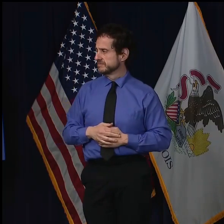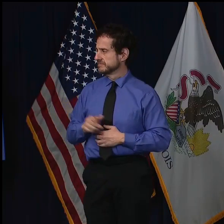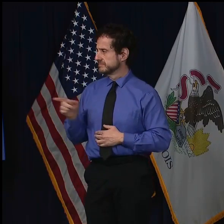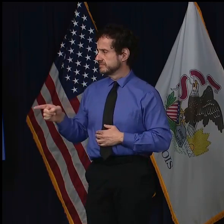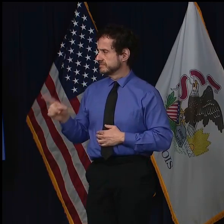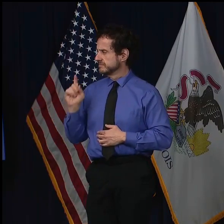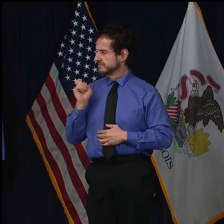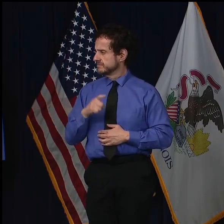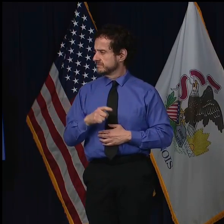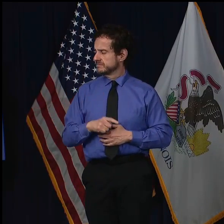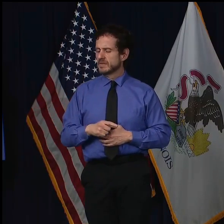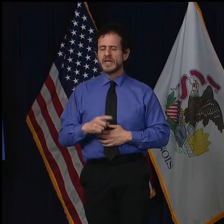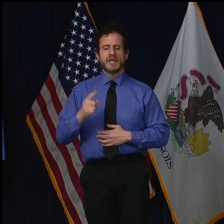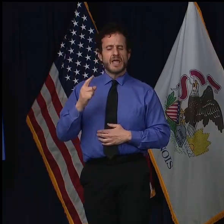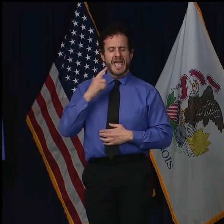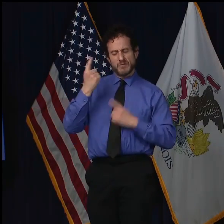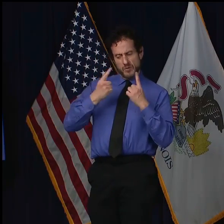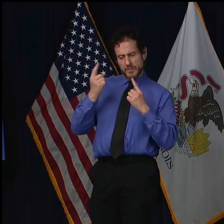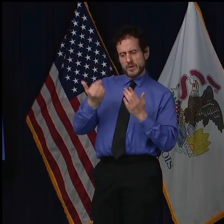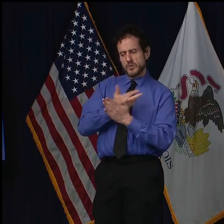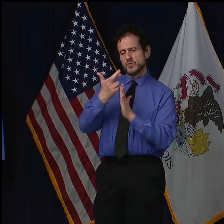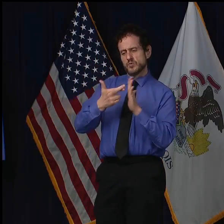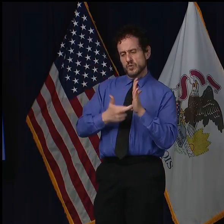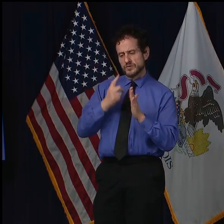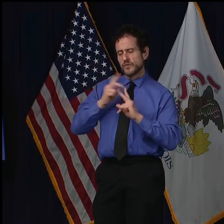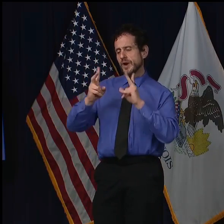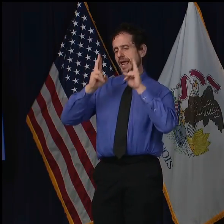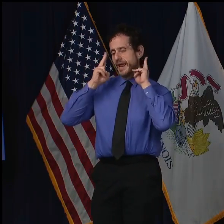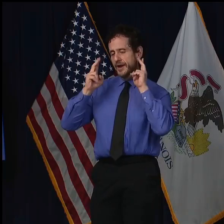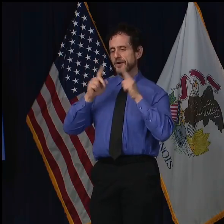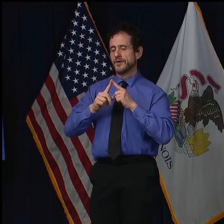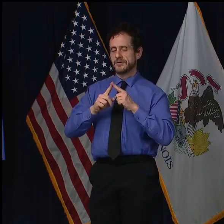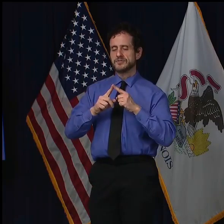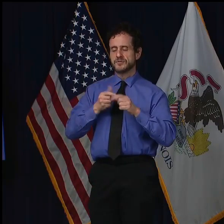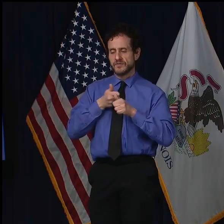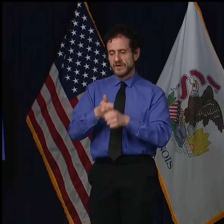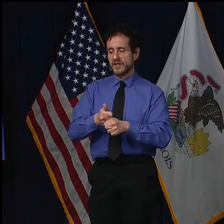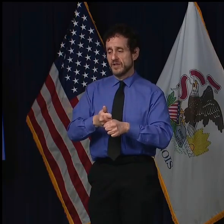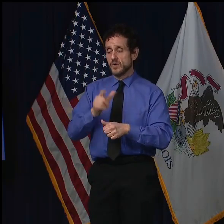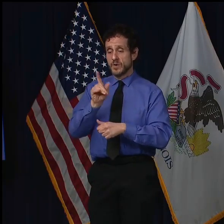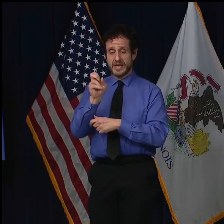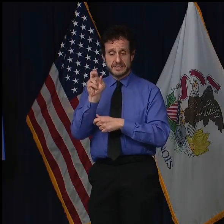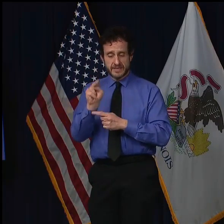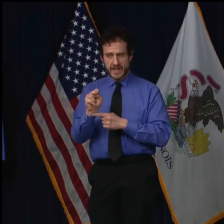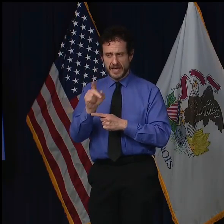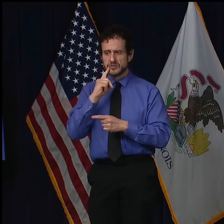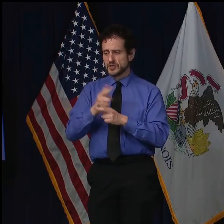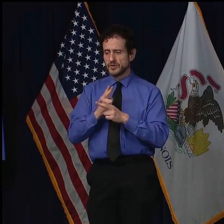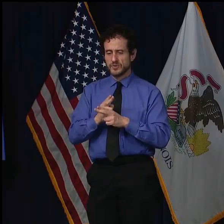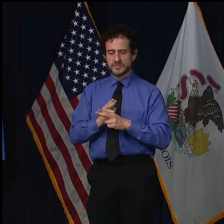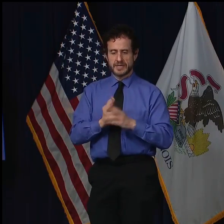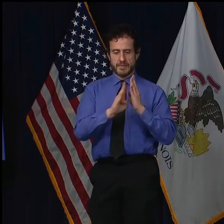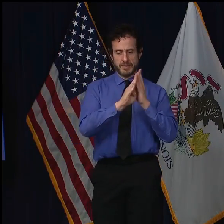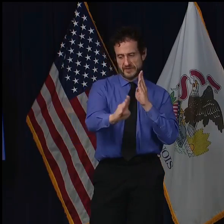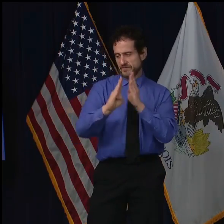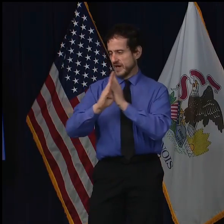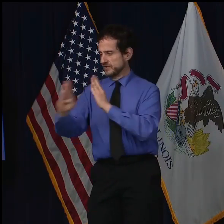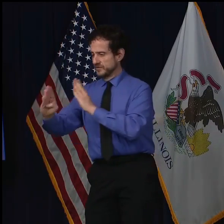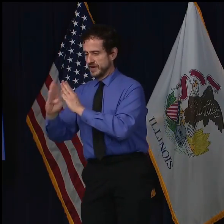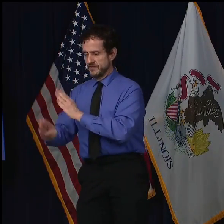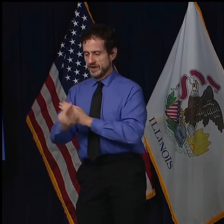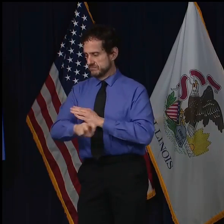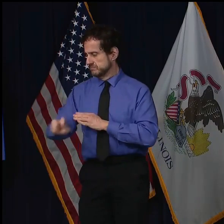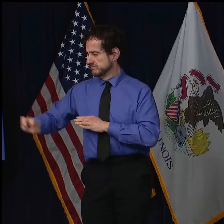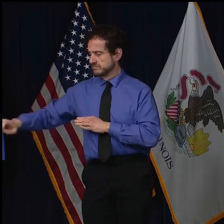any new guidelines for hairstylists and barbers to follow? For example, requiring salons to use disposable capes or dividers between stations? Yeah, we